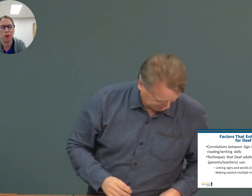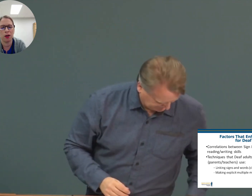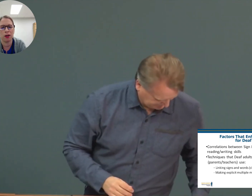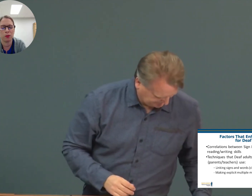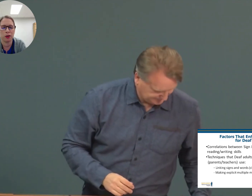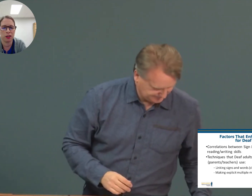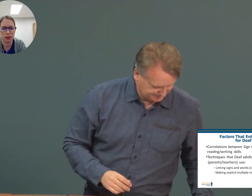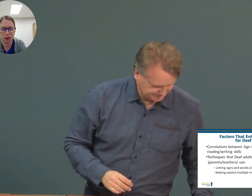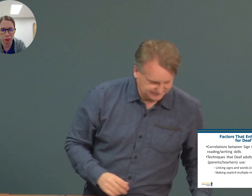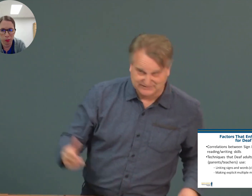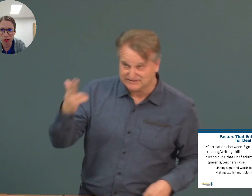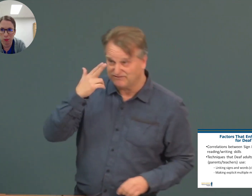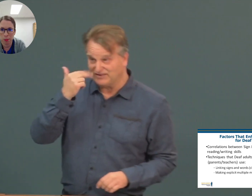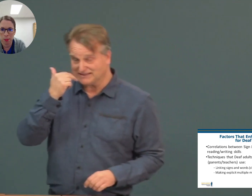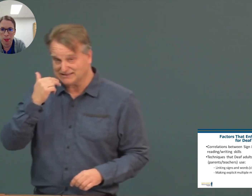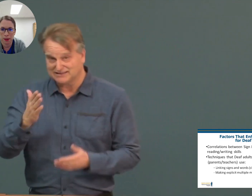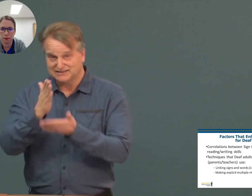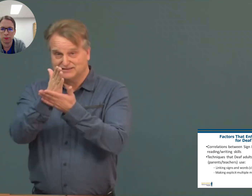of our experience as deaf people.